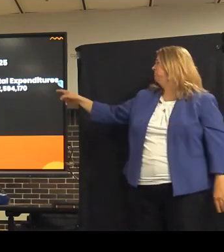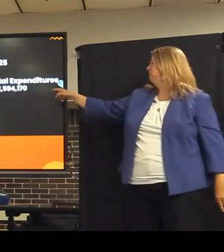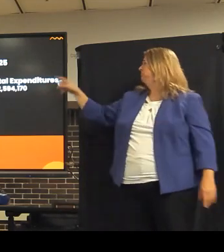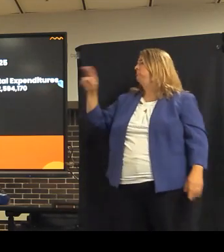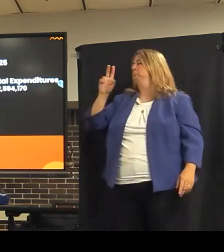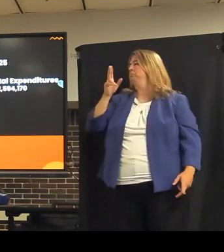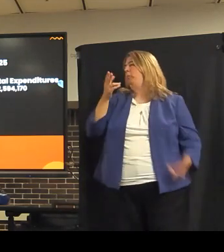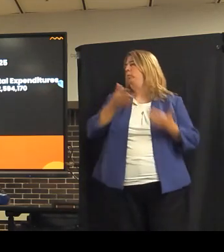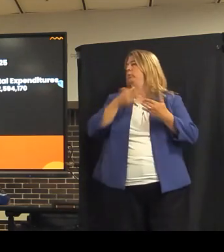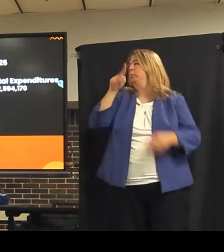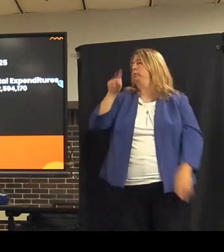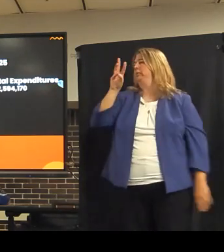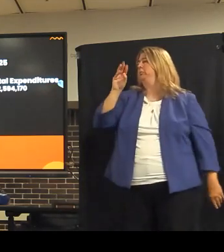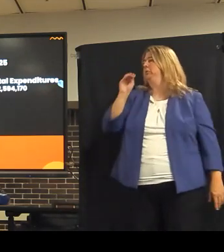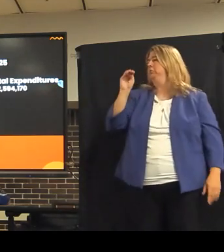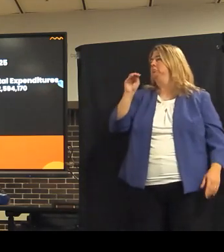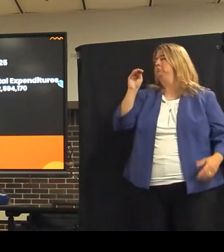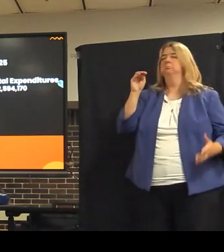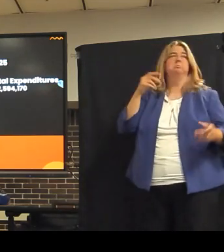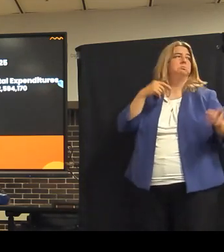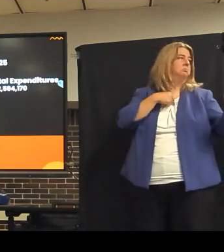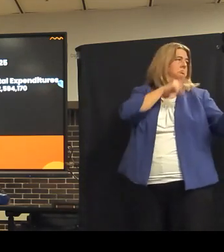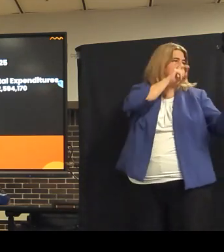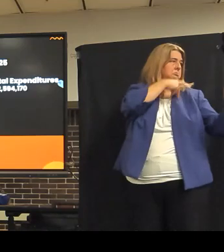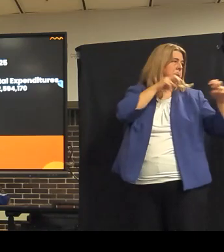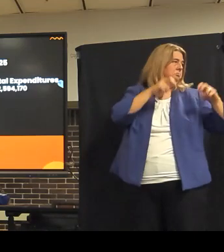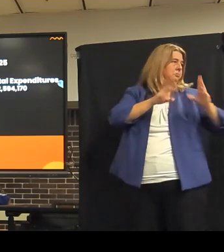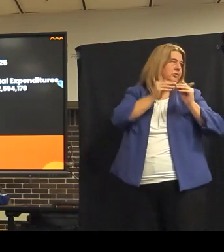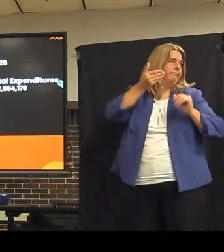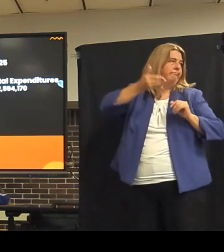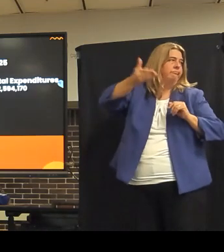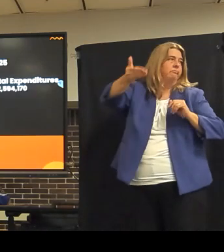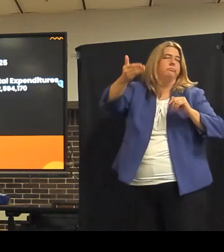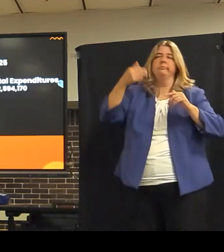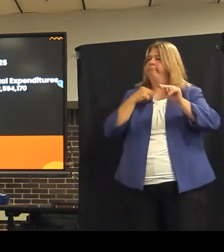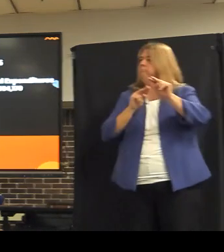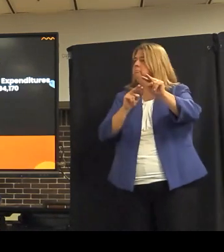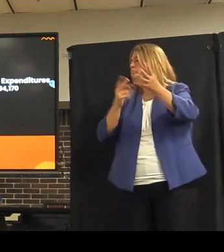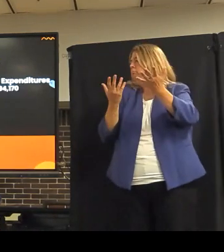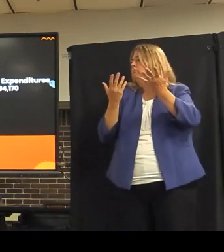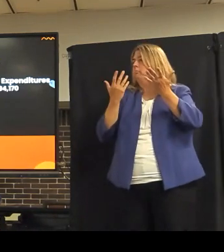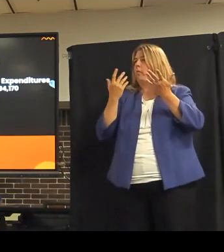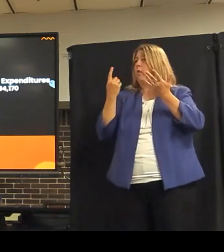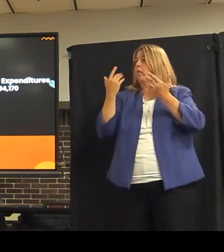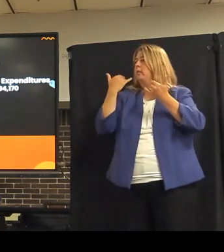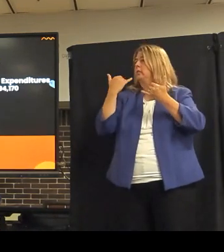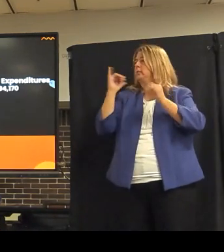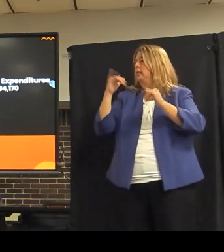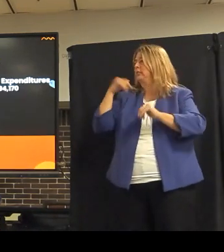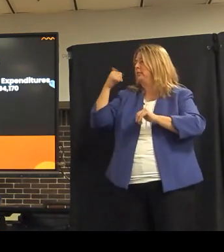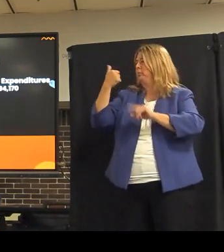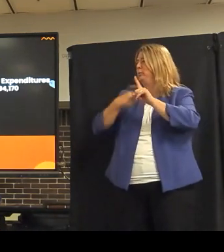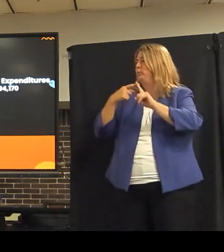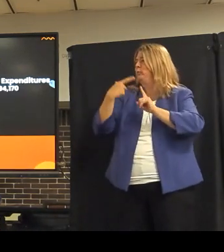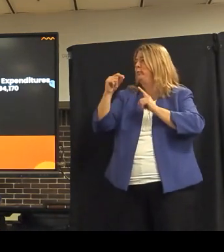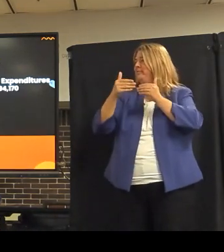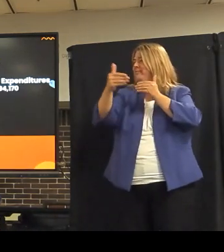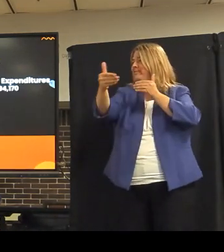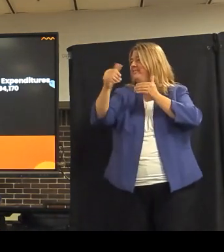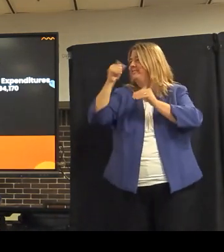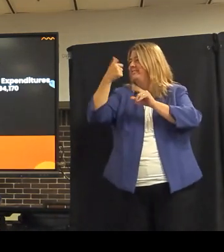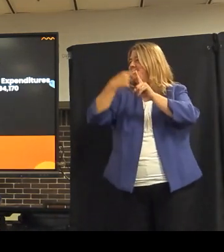So far, our total expenditures are almost $2.6 million. Jeremy and I are meeting quite frequently to monitor